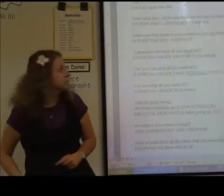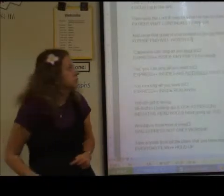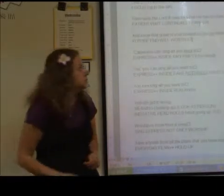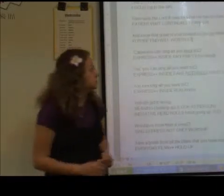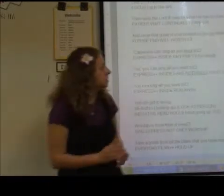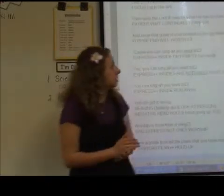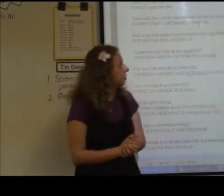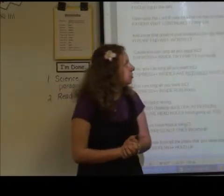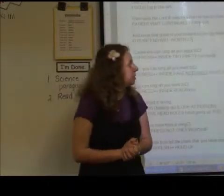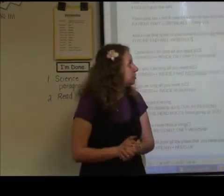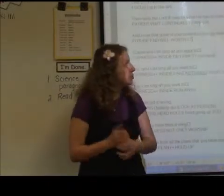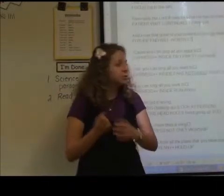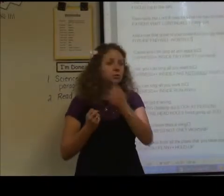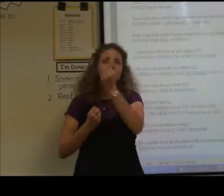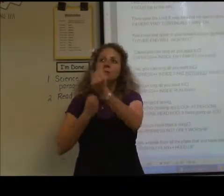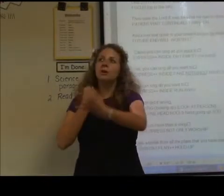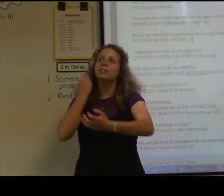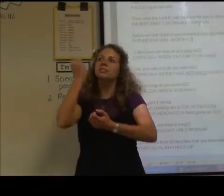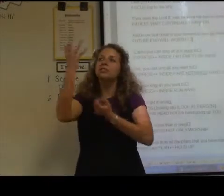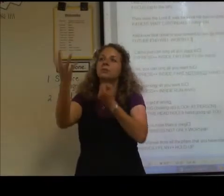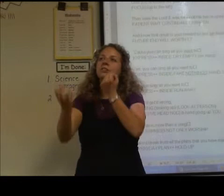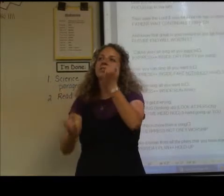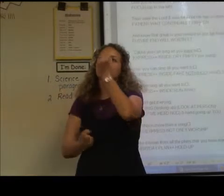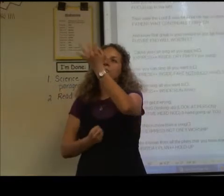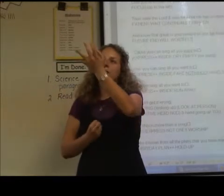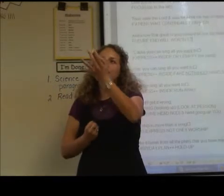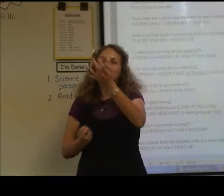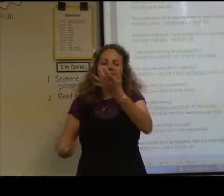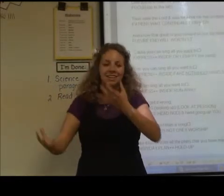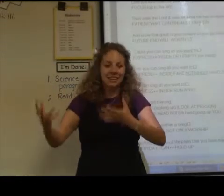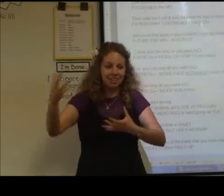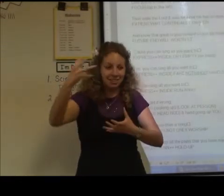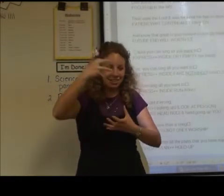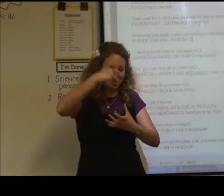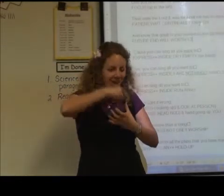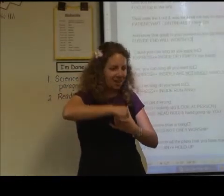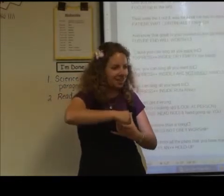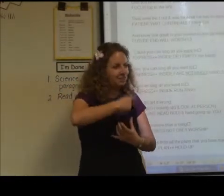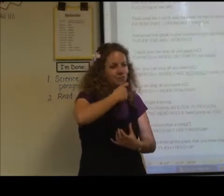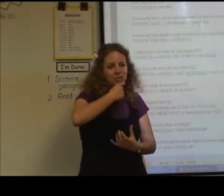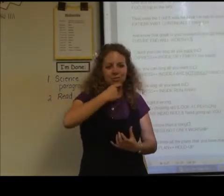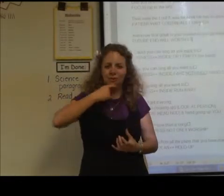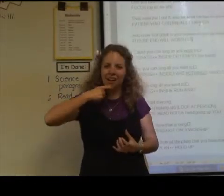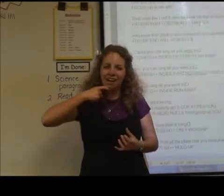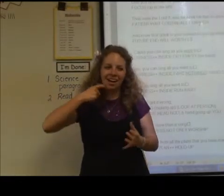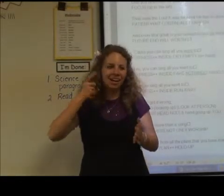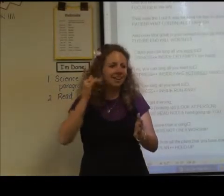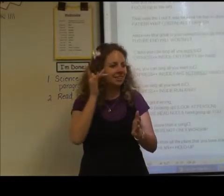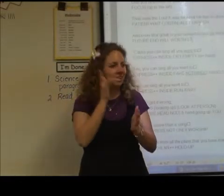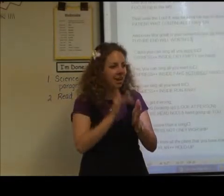because you can sing all you want to. So express, express, express. Inside, dry,